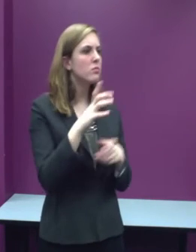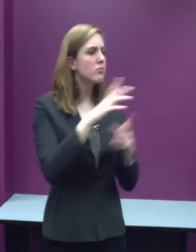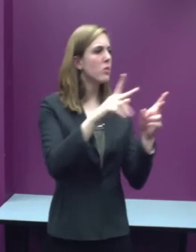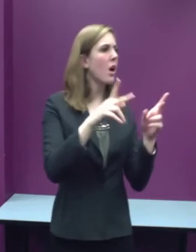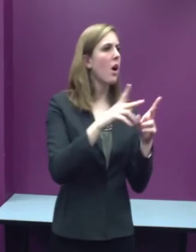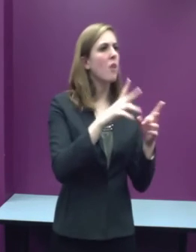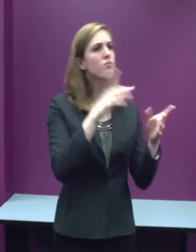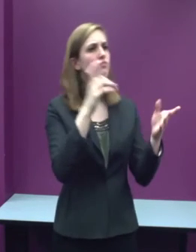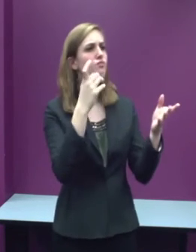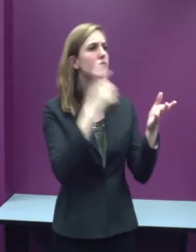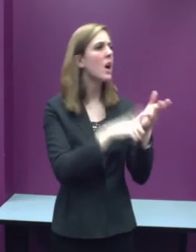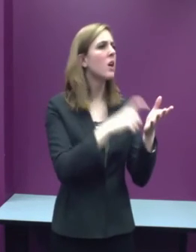remained elusive.